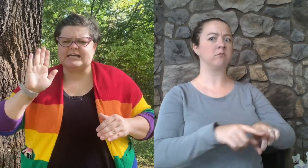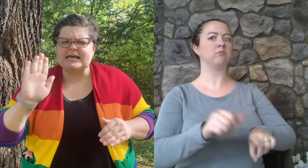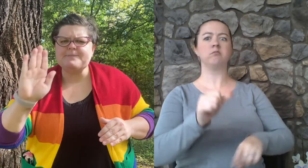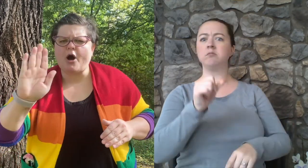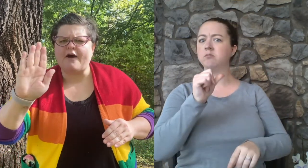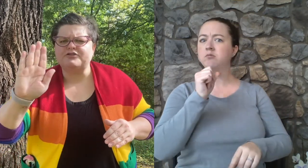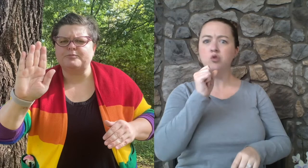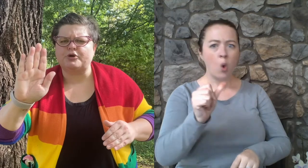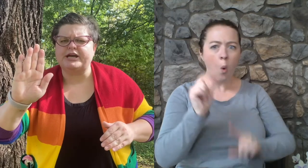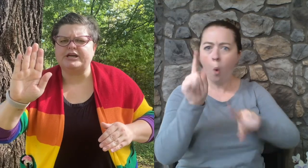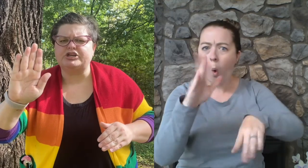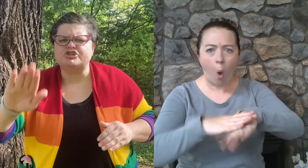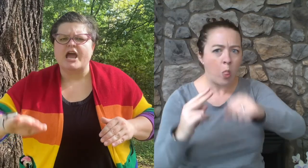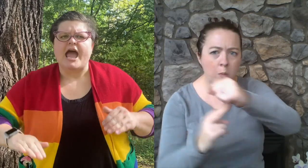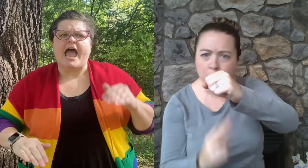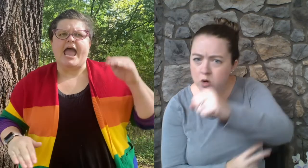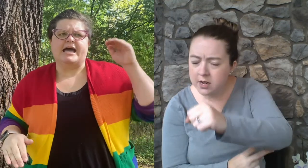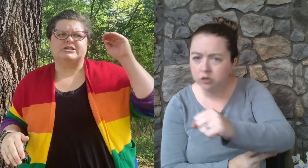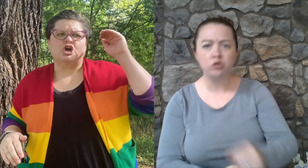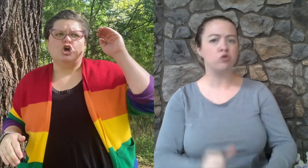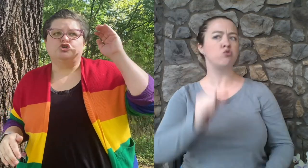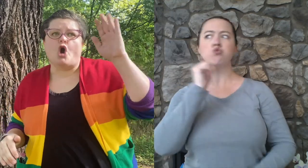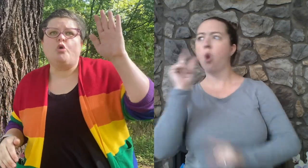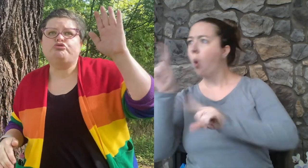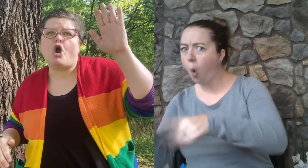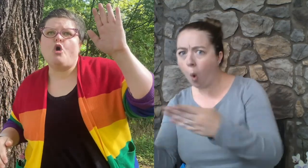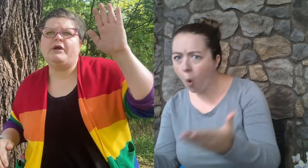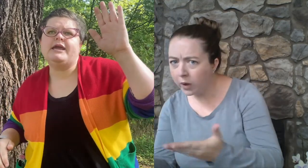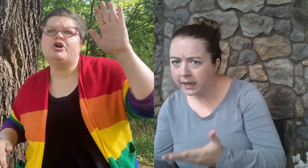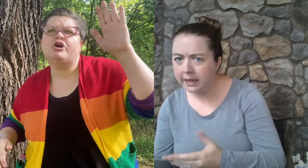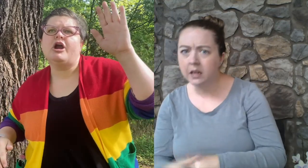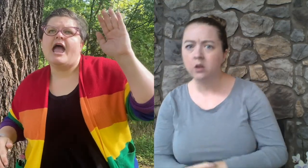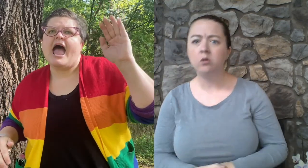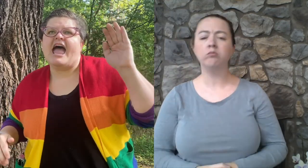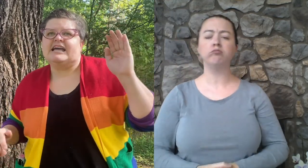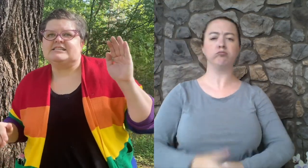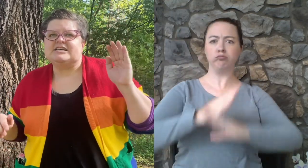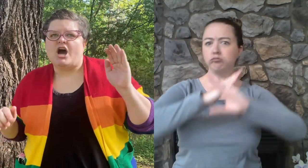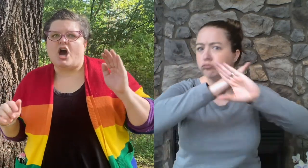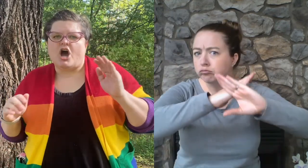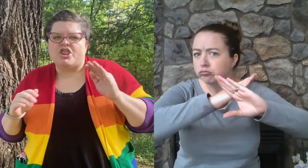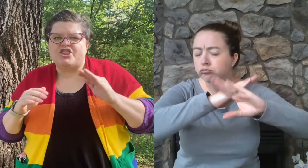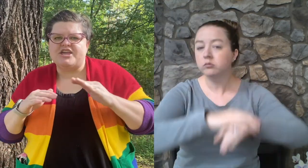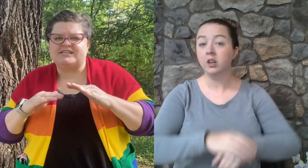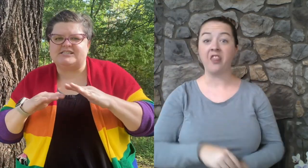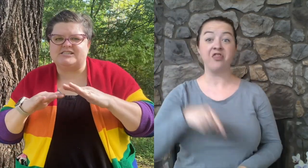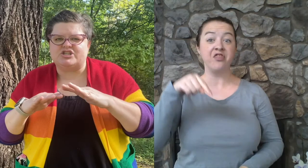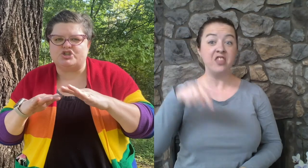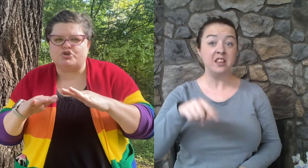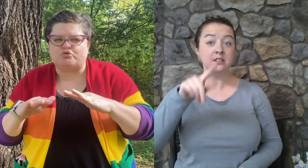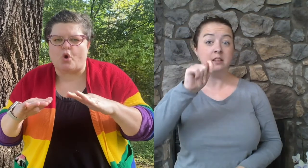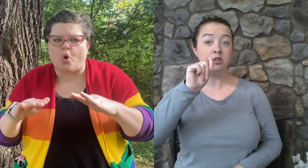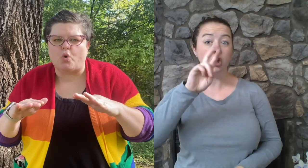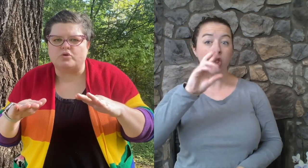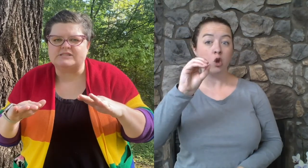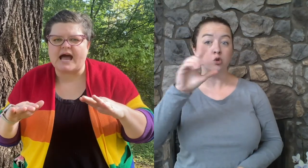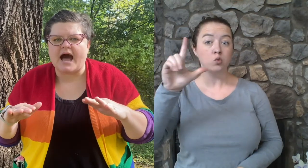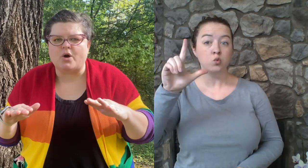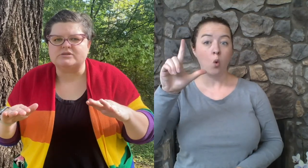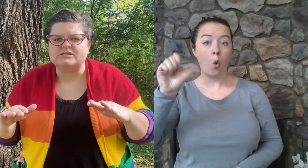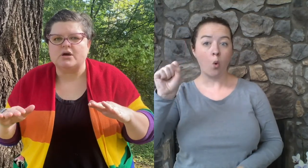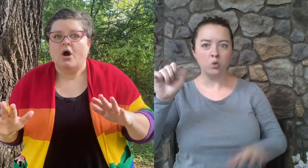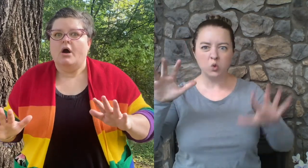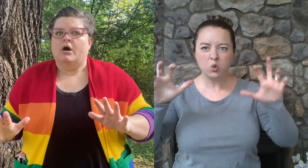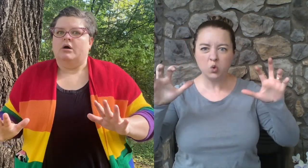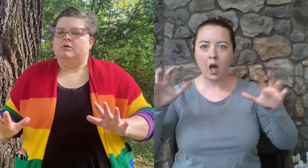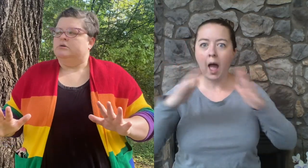said, keep off the bridge, and don't go here, and this is the troll's